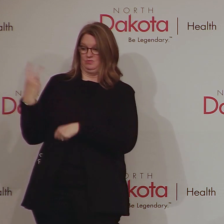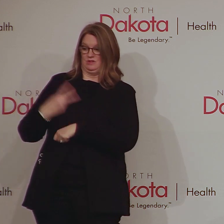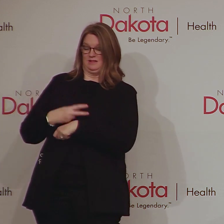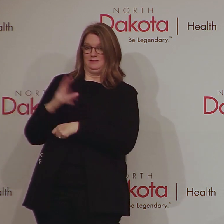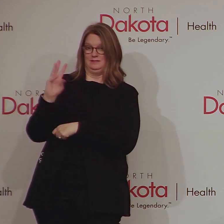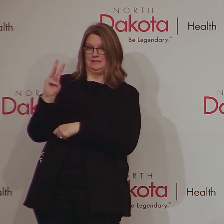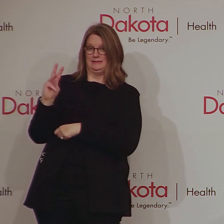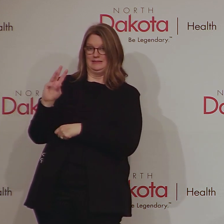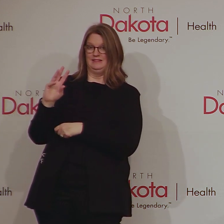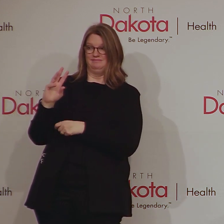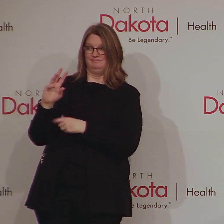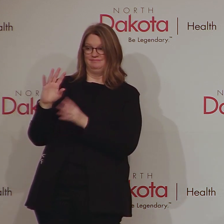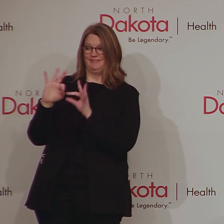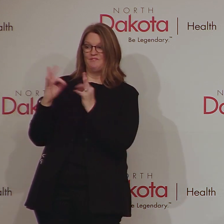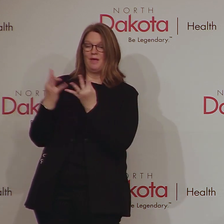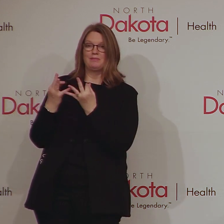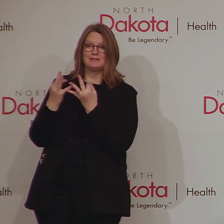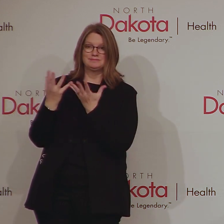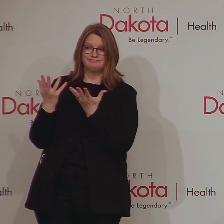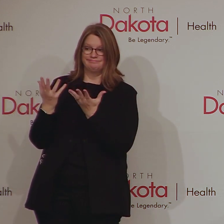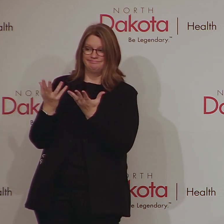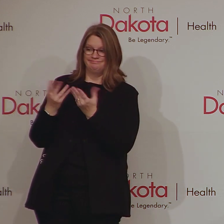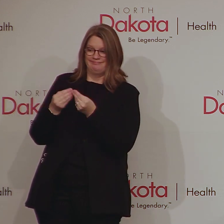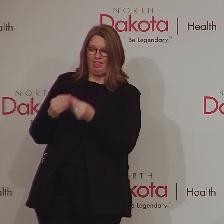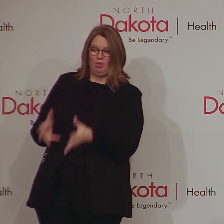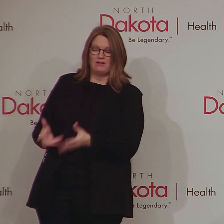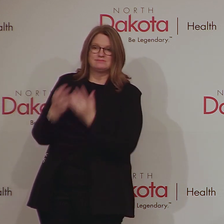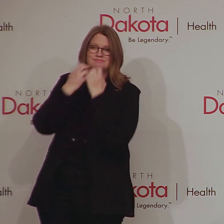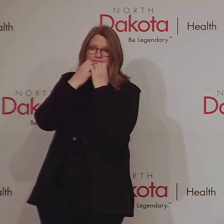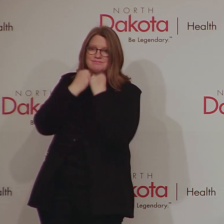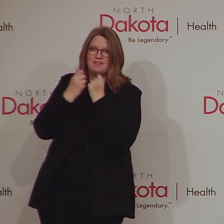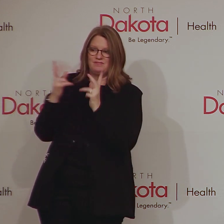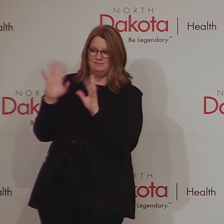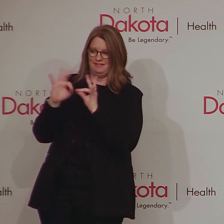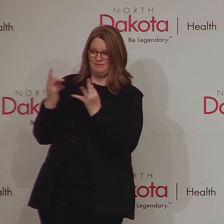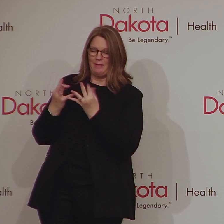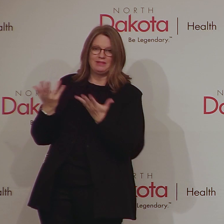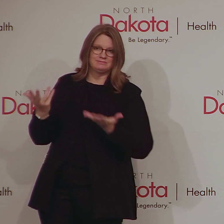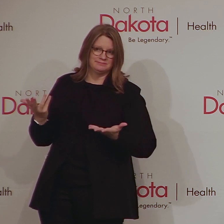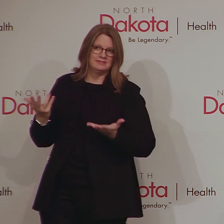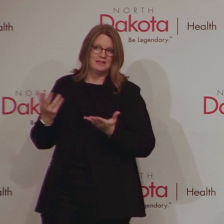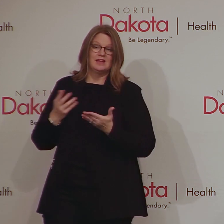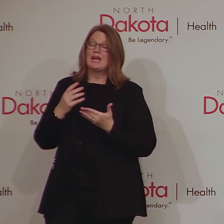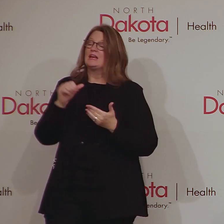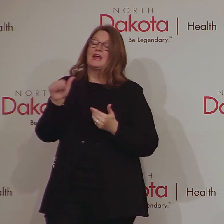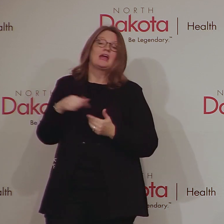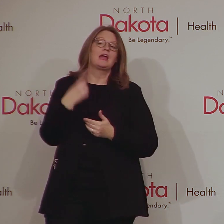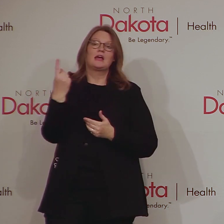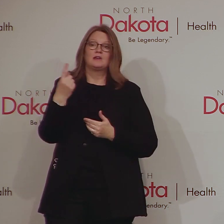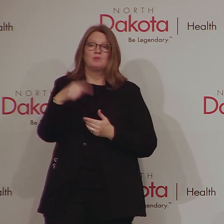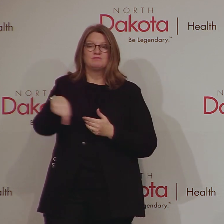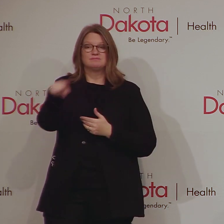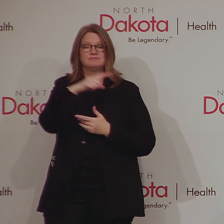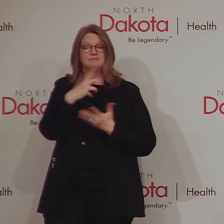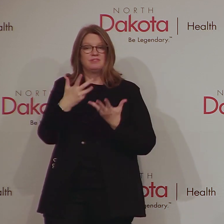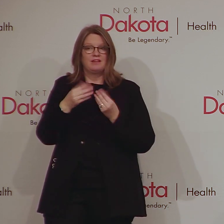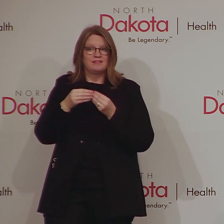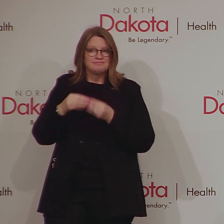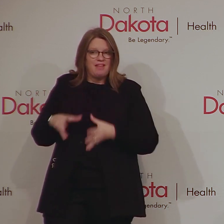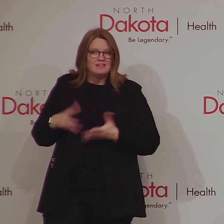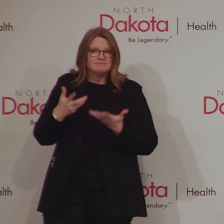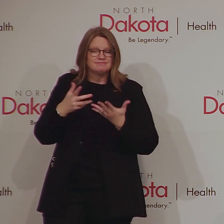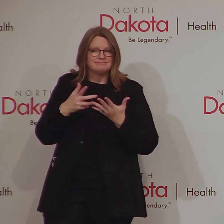these 16 families who've lost a loved one, as well as all of those who've lost a loved one during the